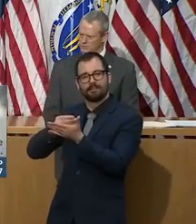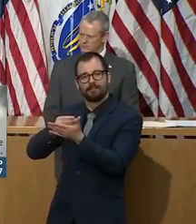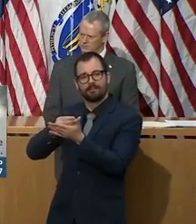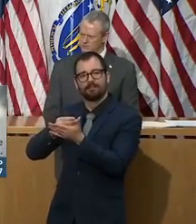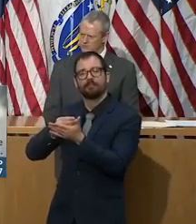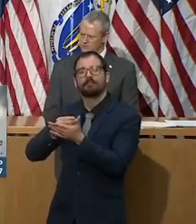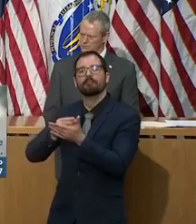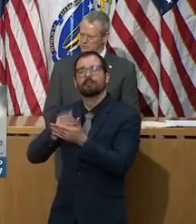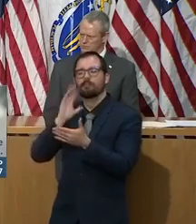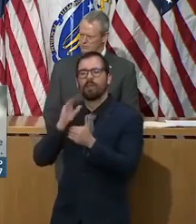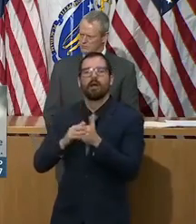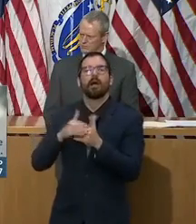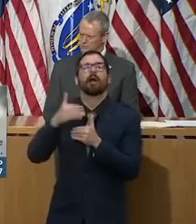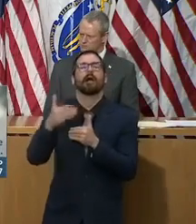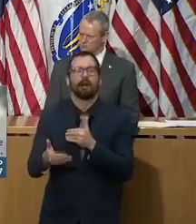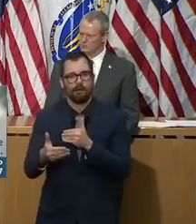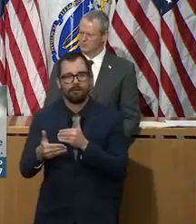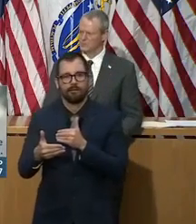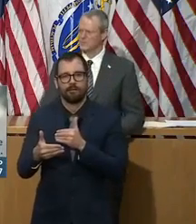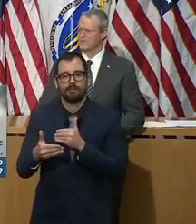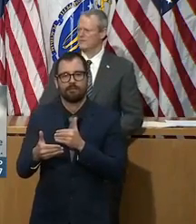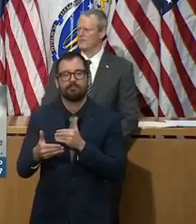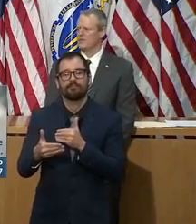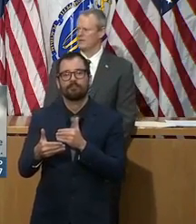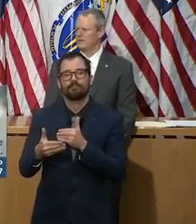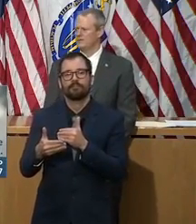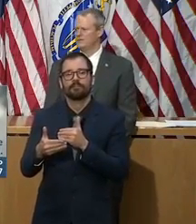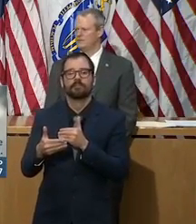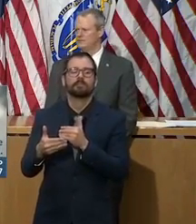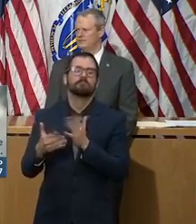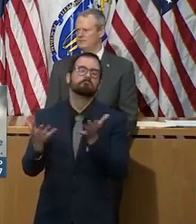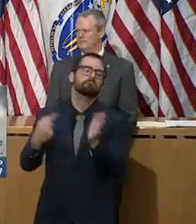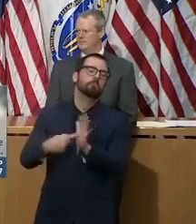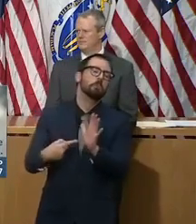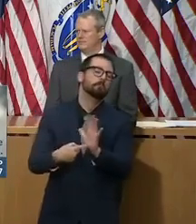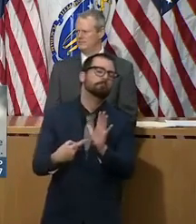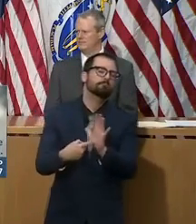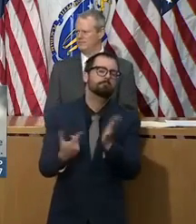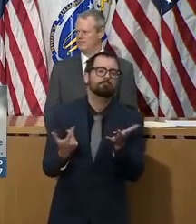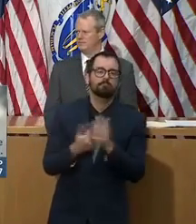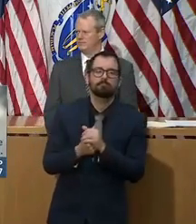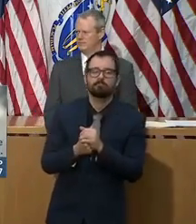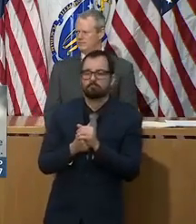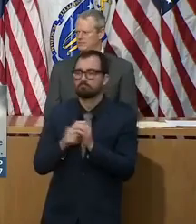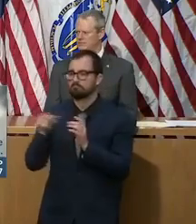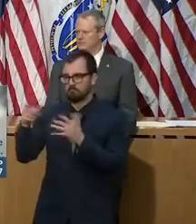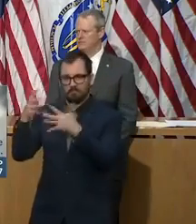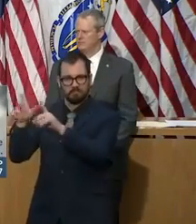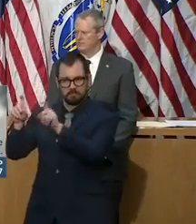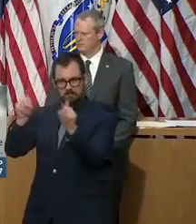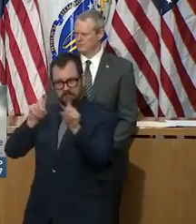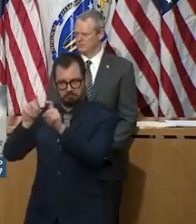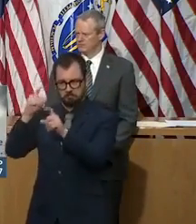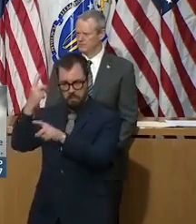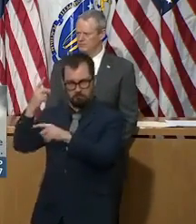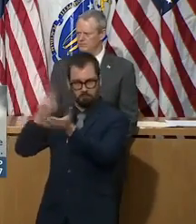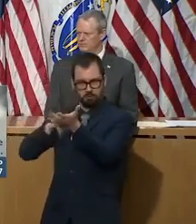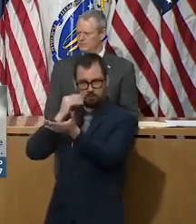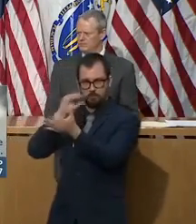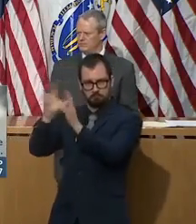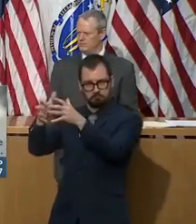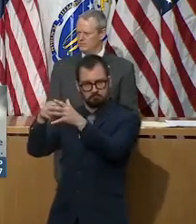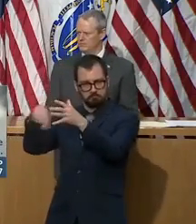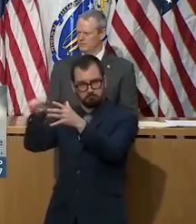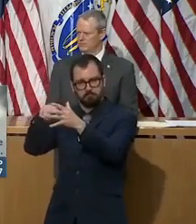X, we do the baseline, and then we see a resurgence, additional number of cases, we would come back